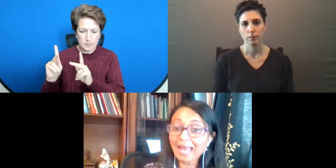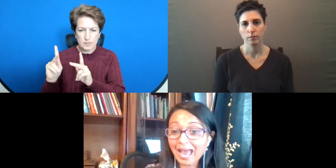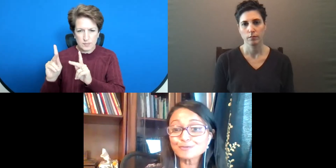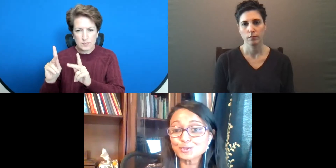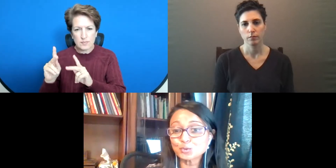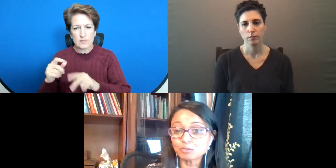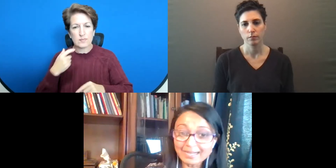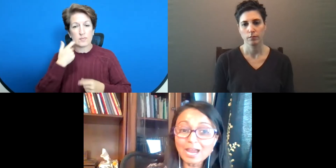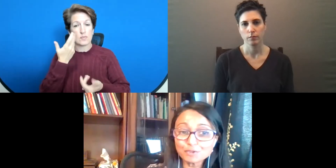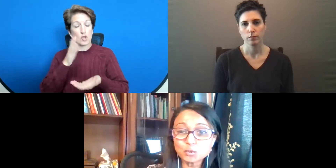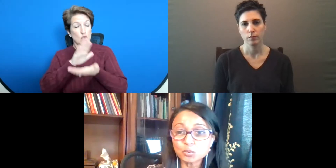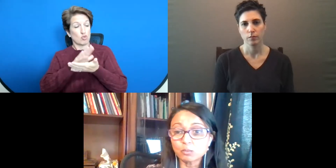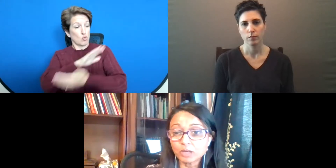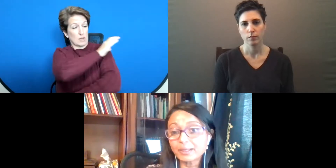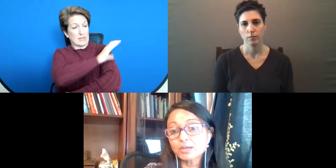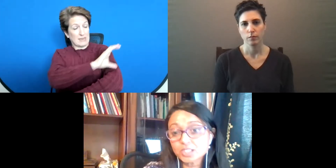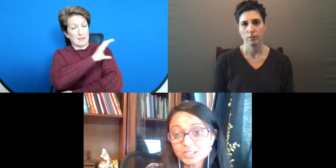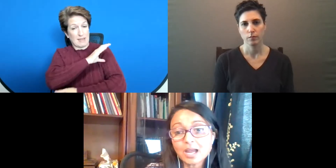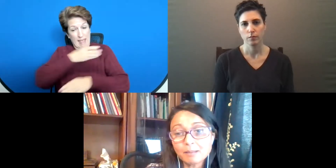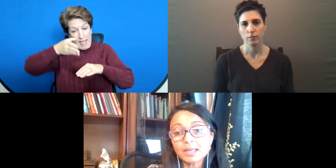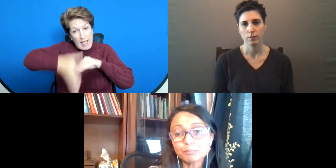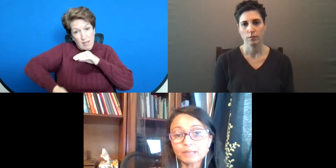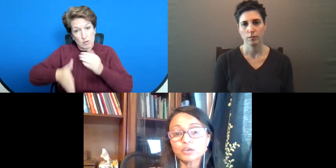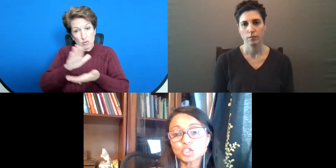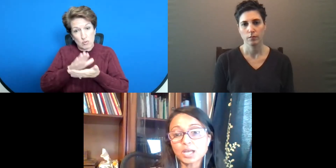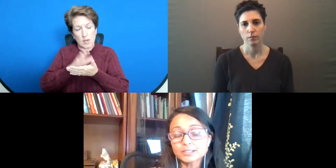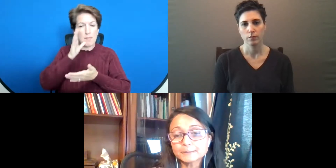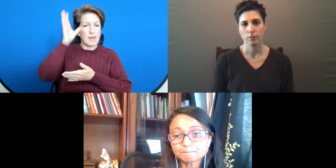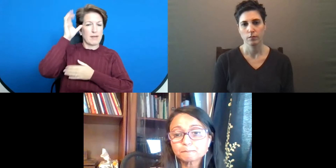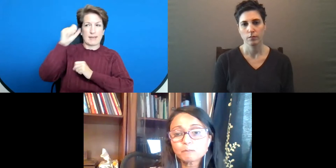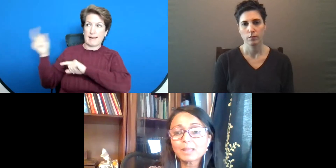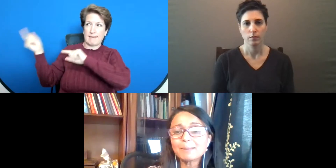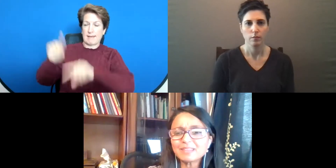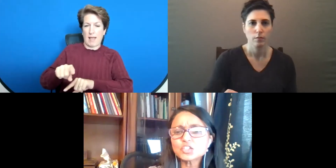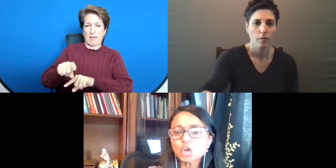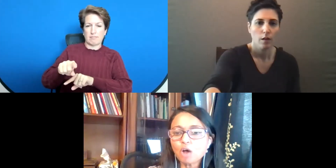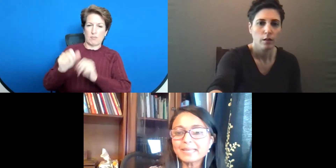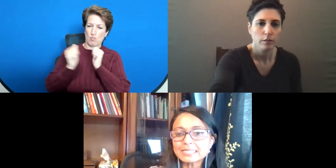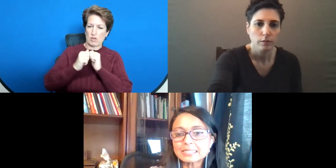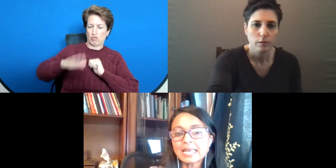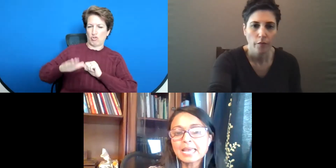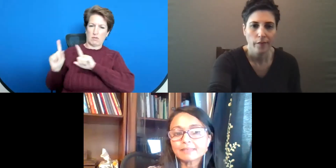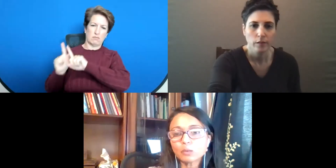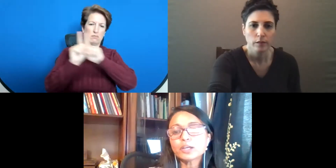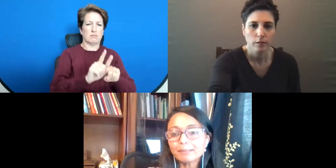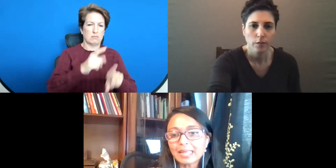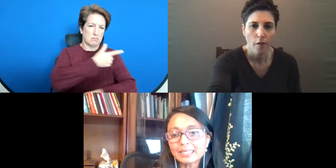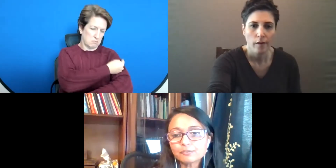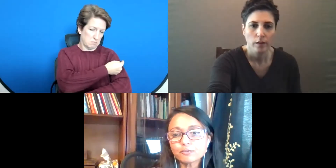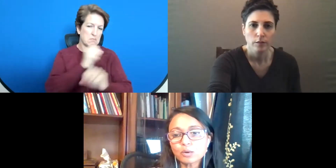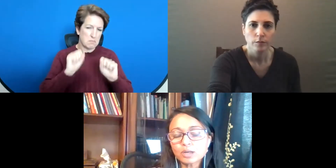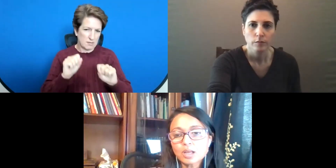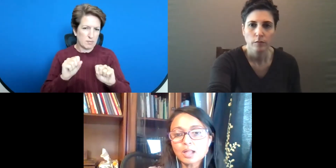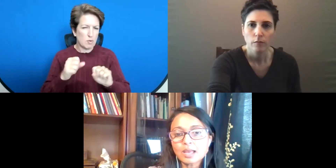school clinic after school, right after school, where a parent could come and bring their child. But these are all pieces that we